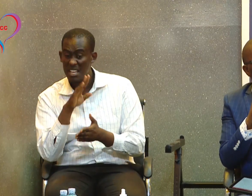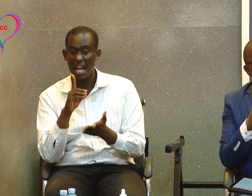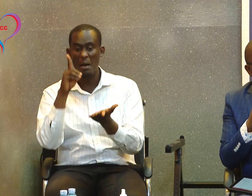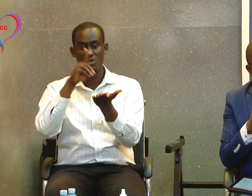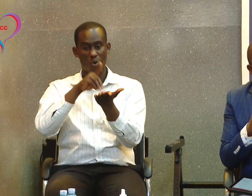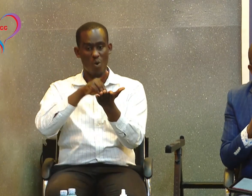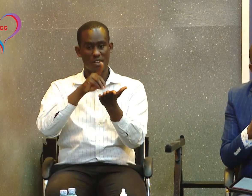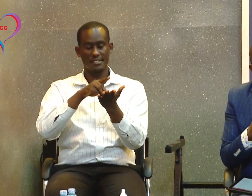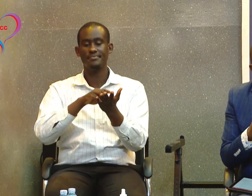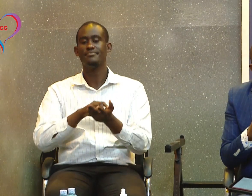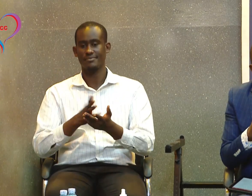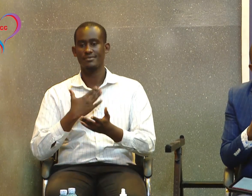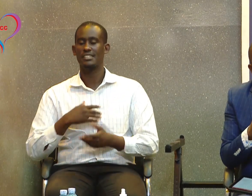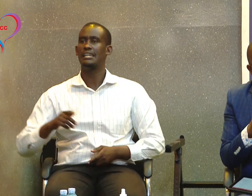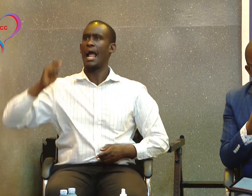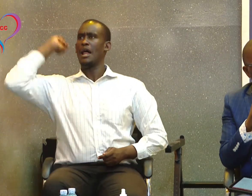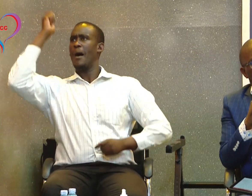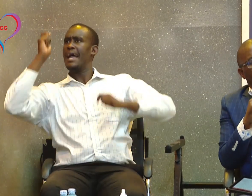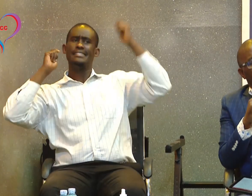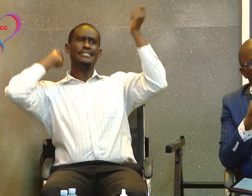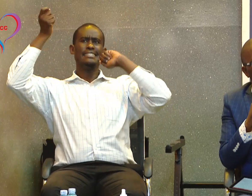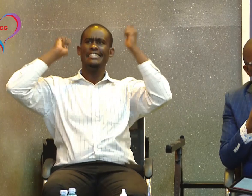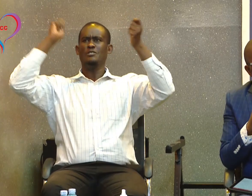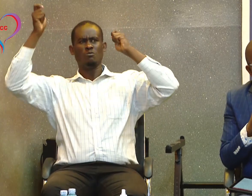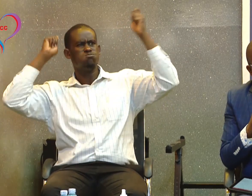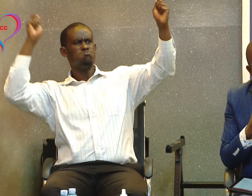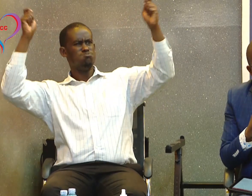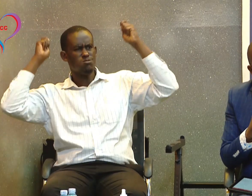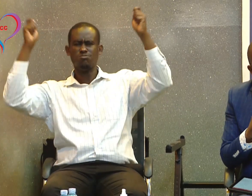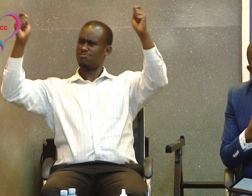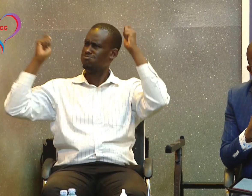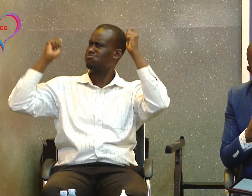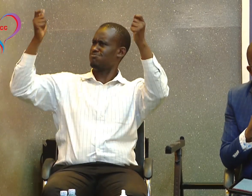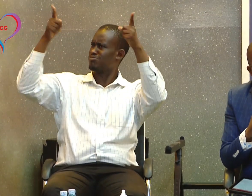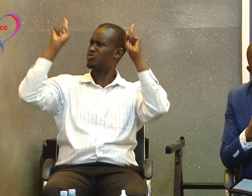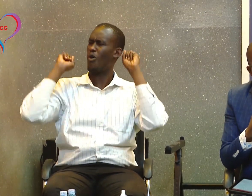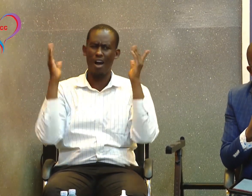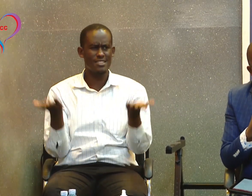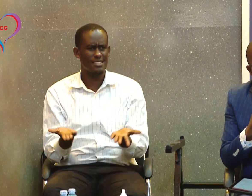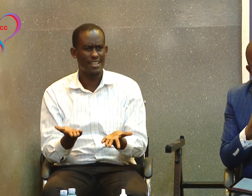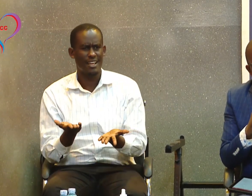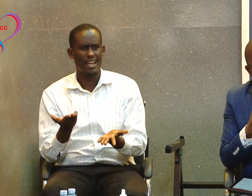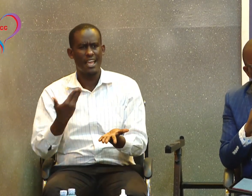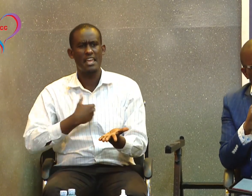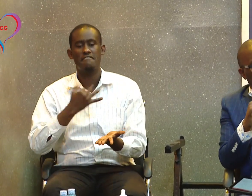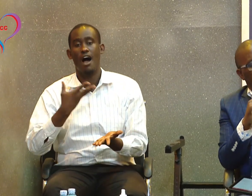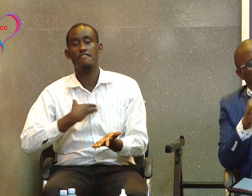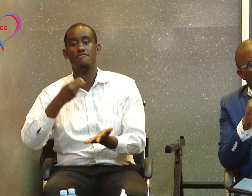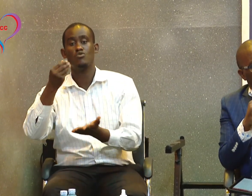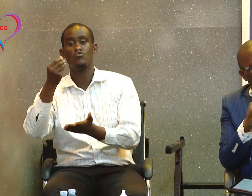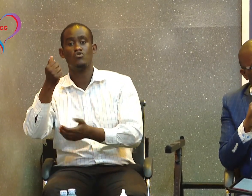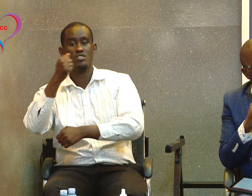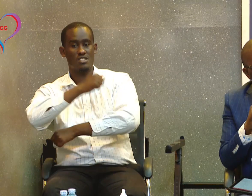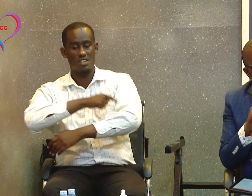there are riots at this university. There are no, if they don't have tuition, they don't go to